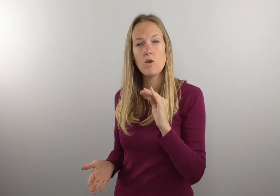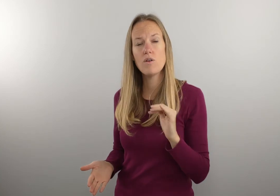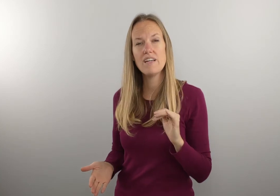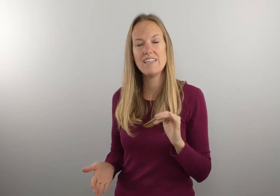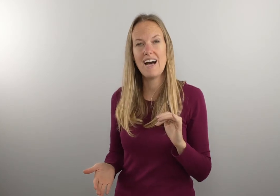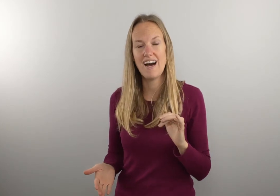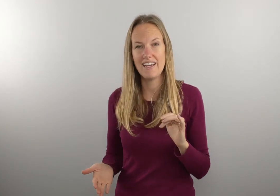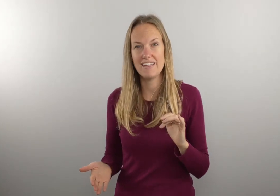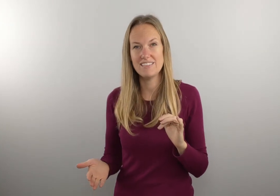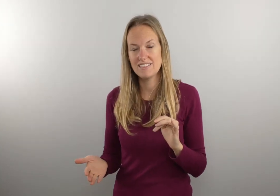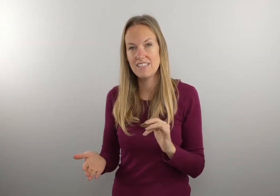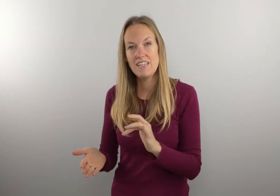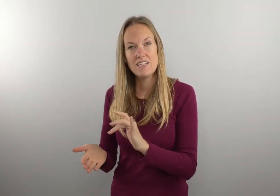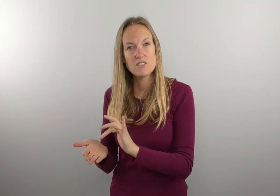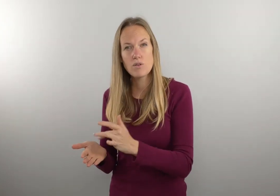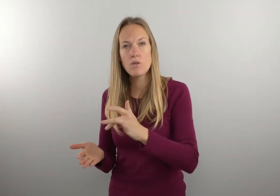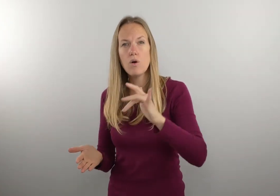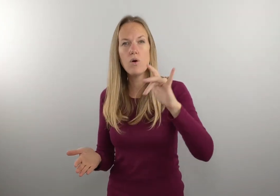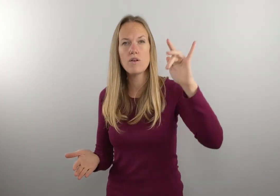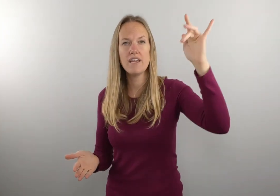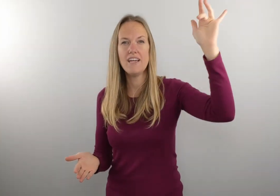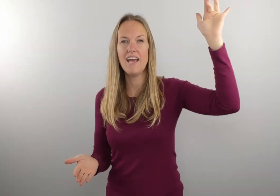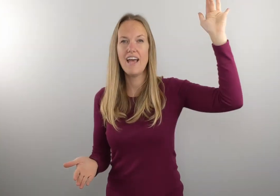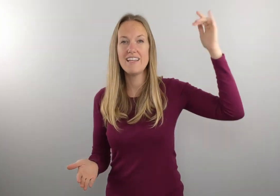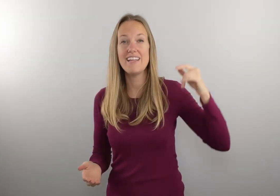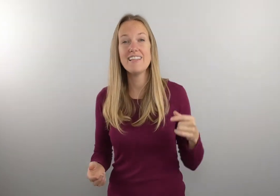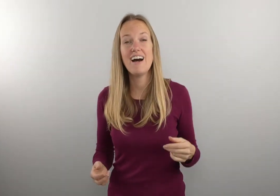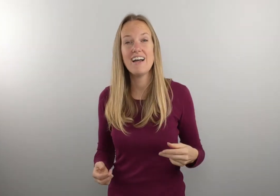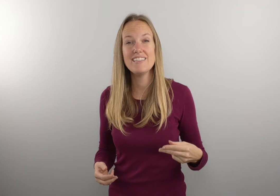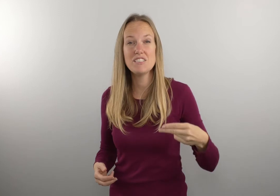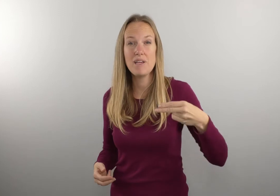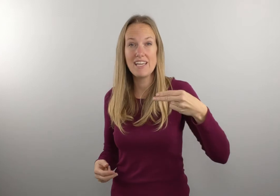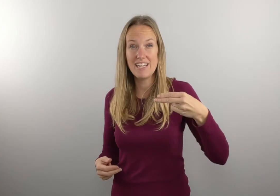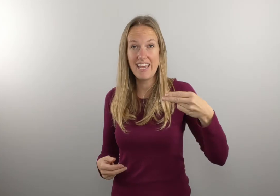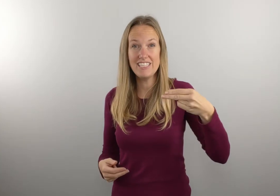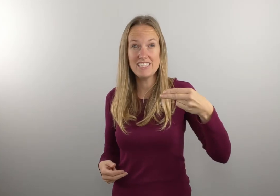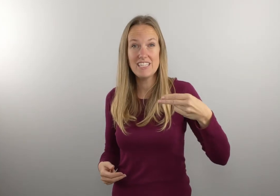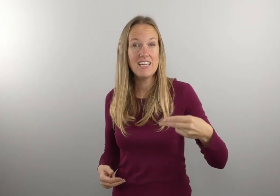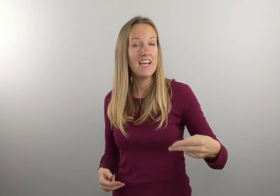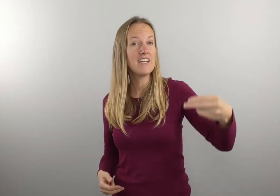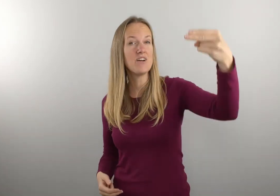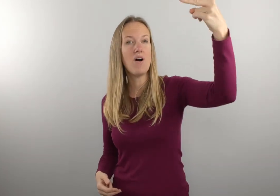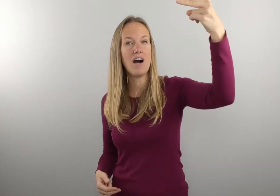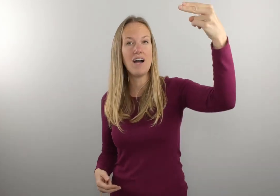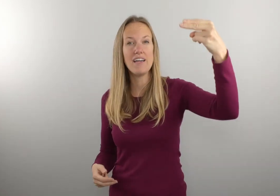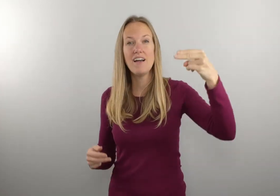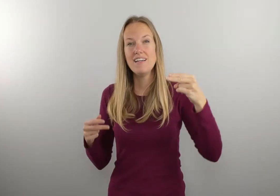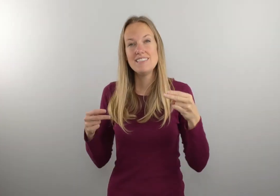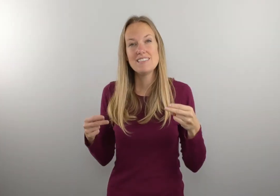Glory in the highest. So glory, and in the highest, you're making an H, and you go high.